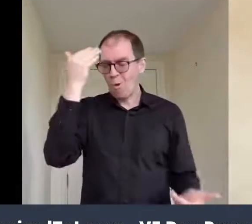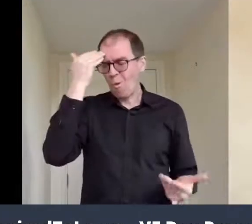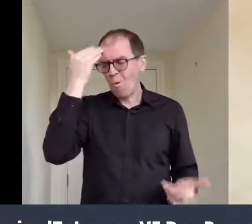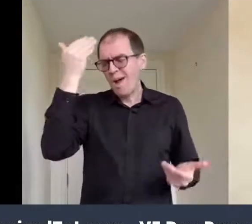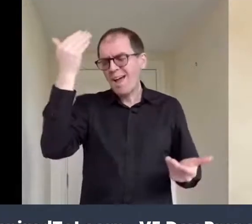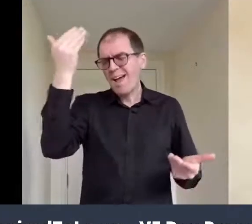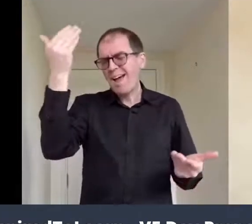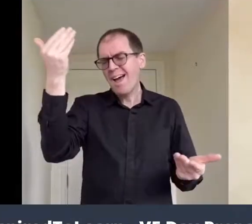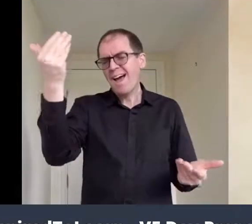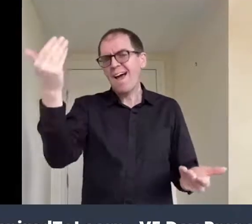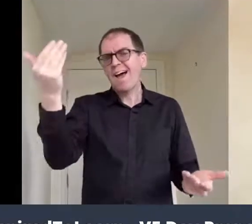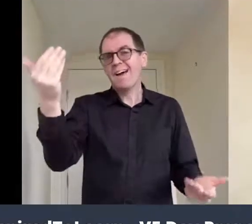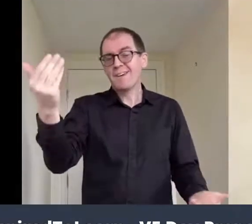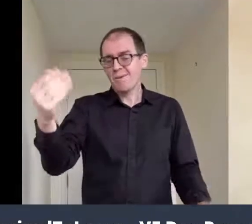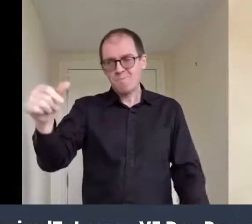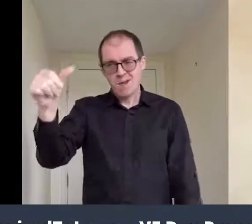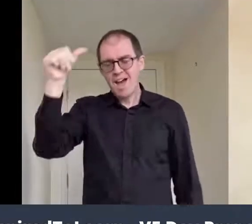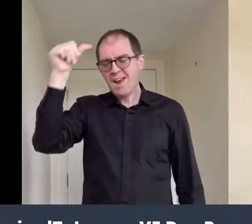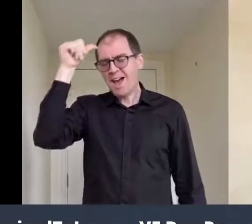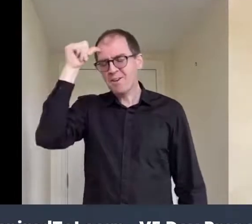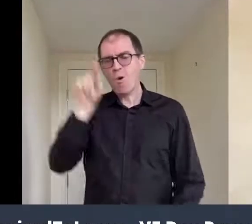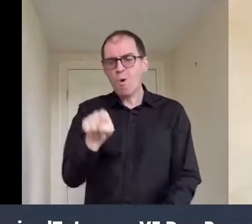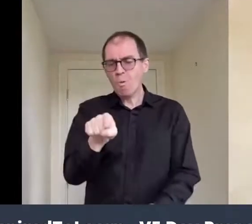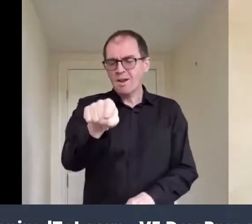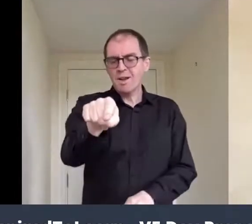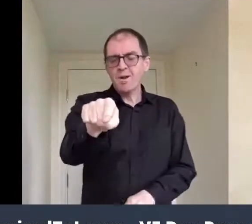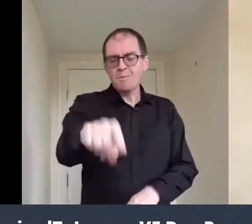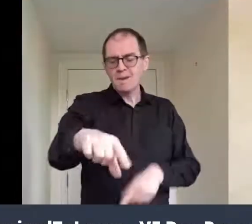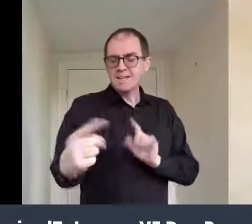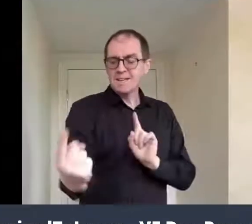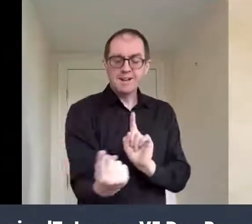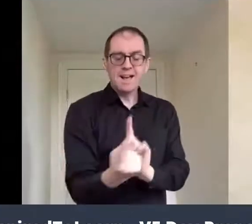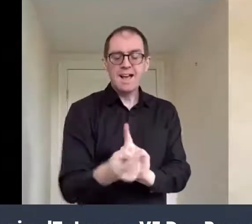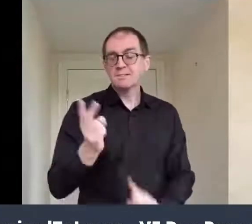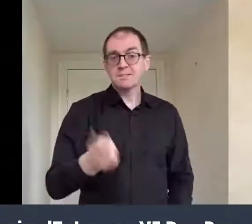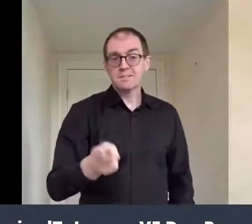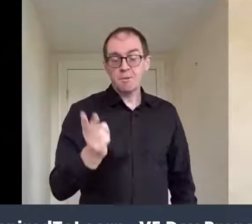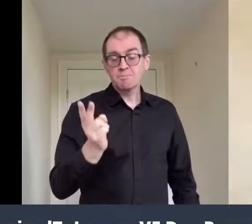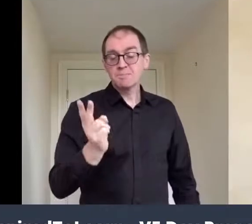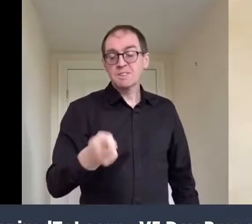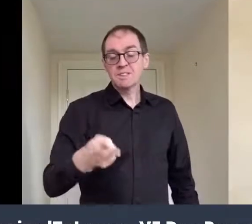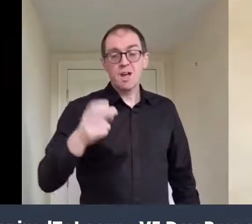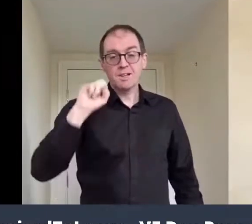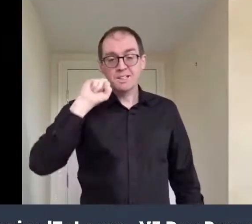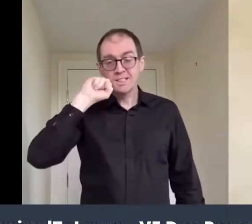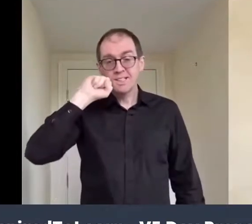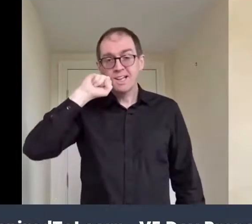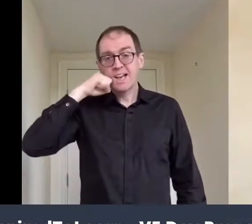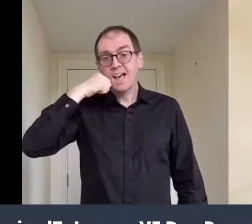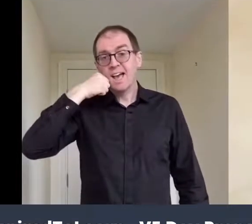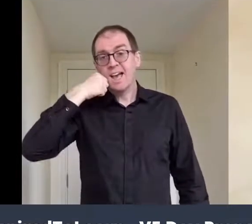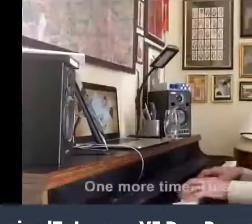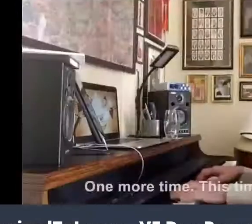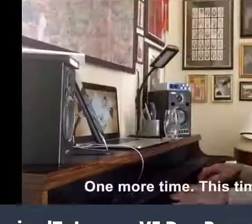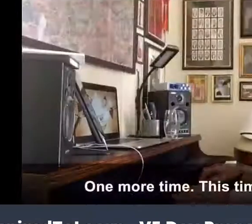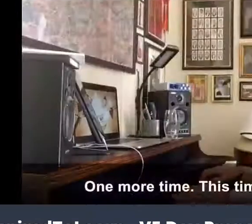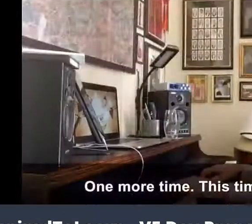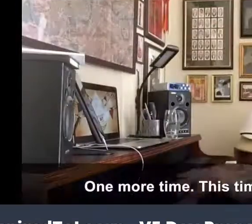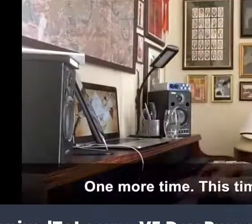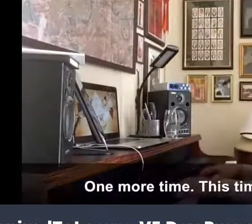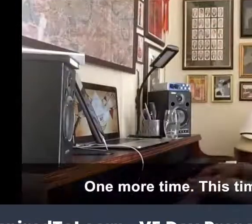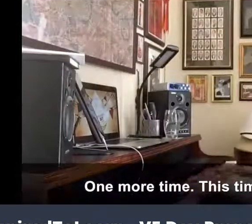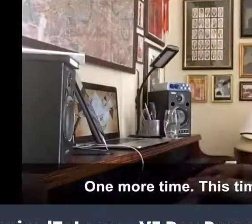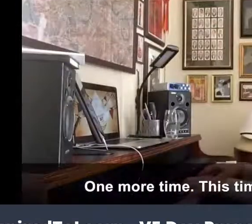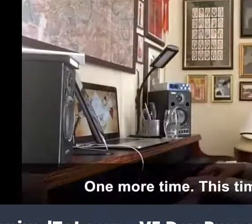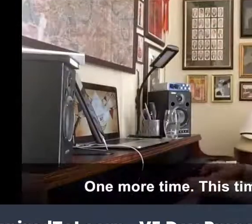know when, but I know we'll meet again some sunny day. One more